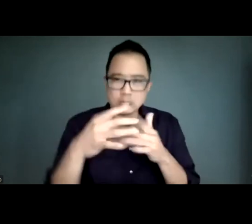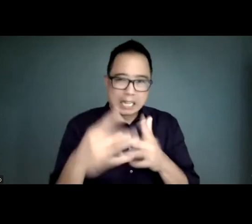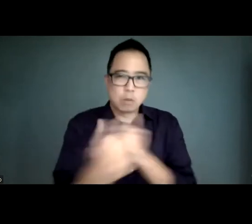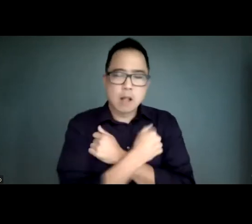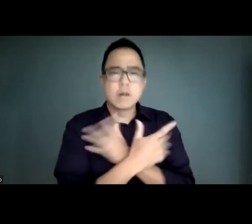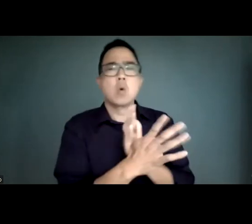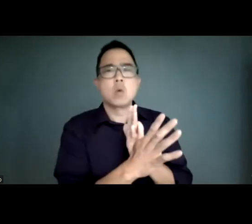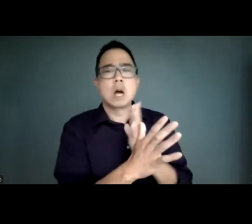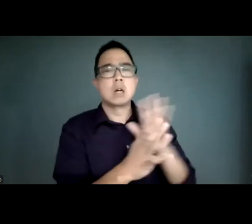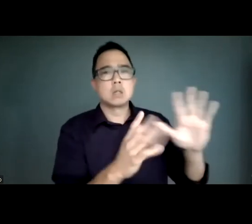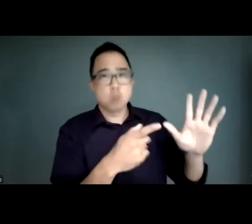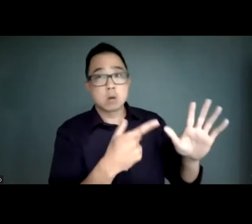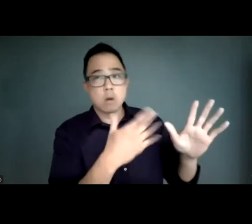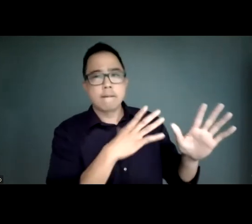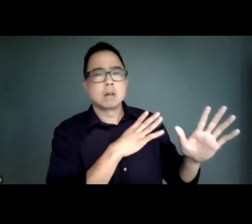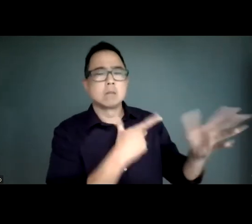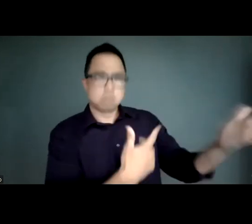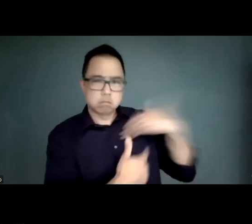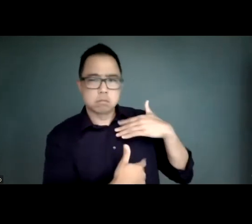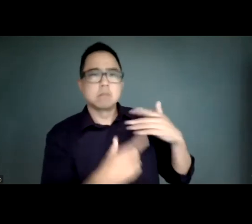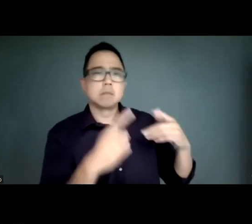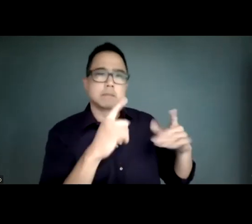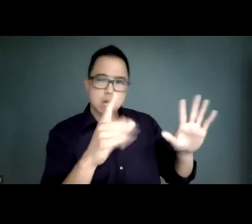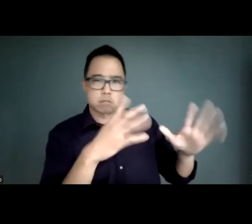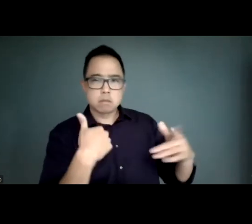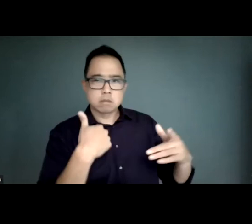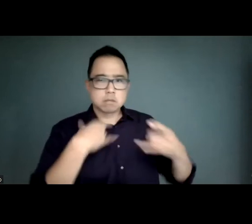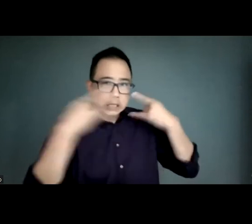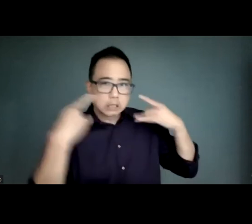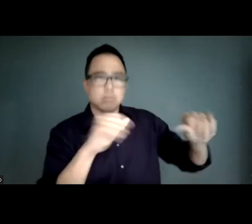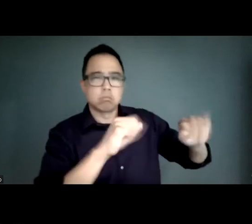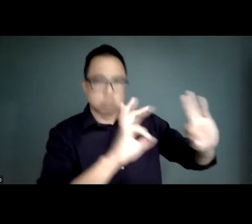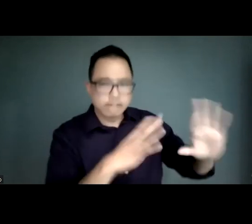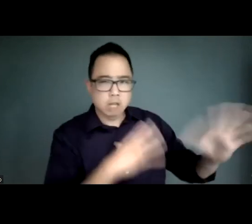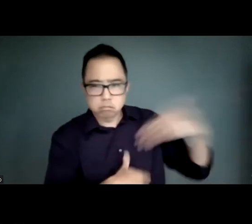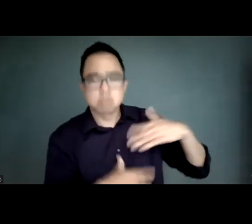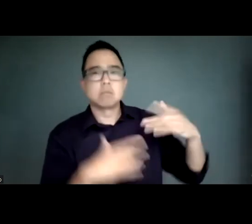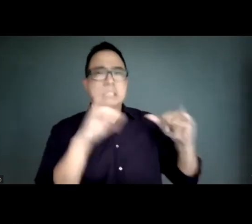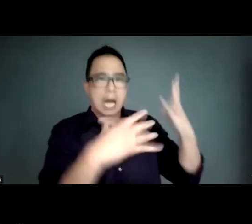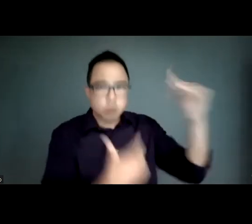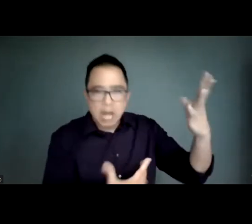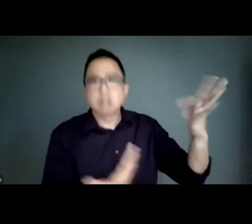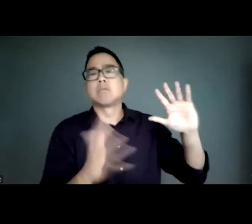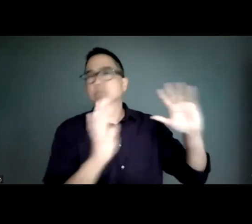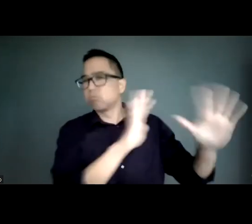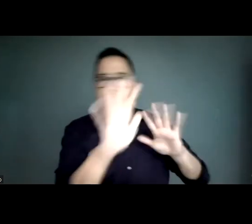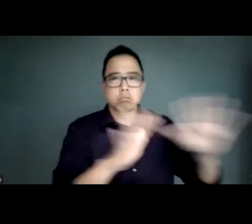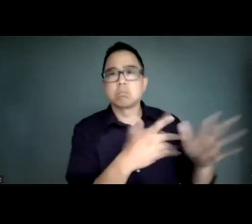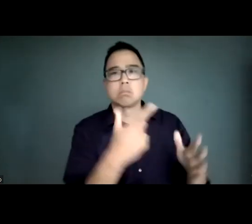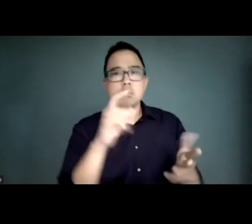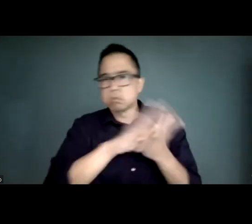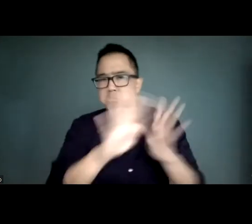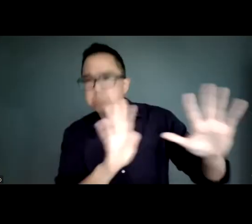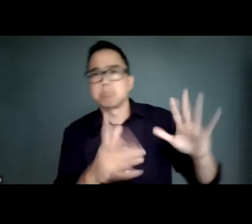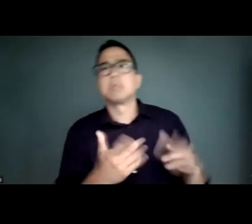And again, lead with love. Just because someone isn't vaccinated, don't instantly disregard them from joining your